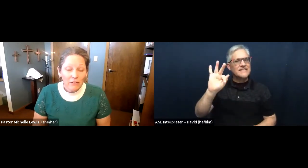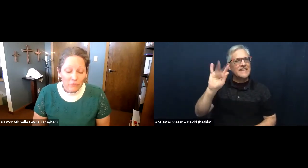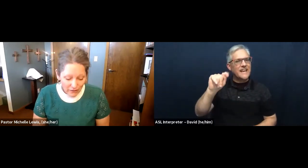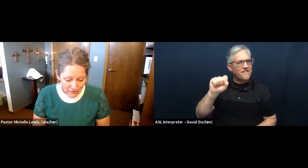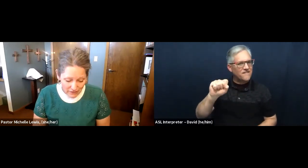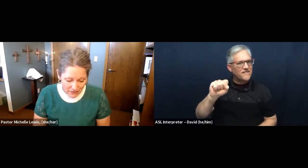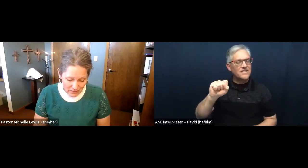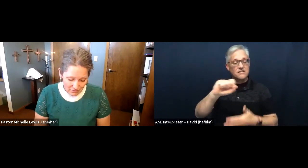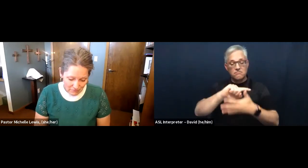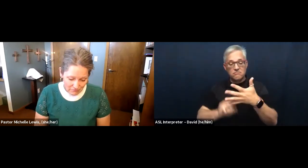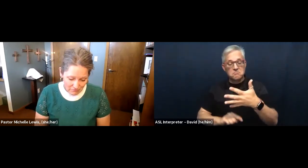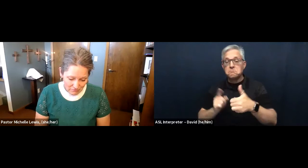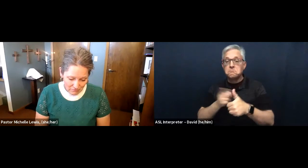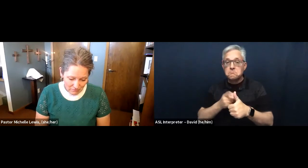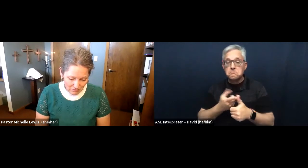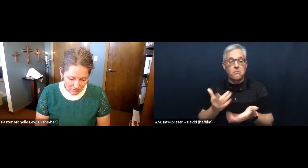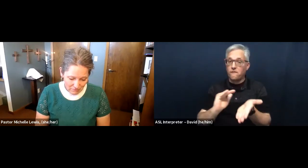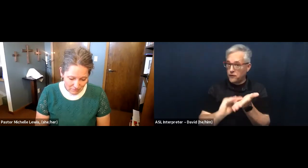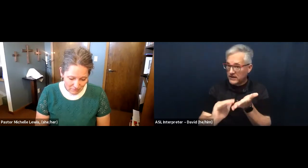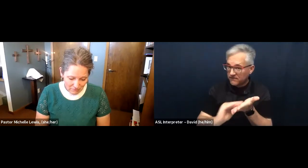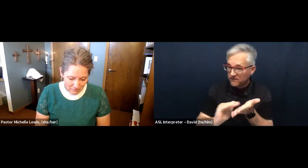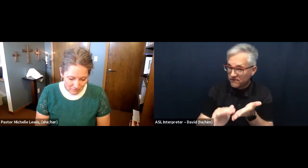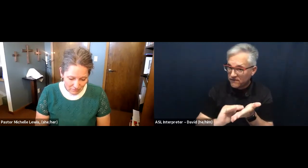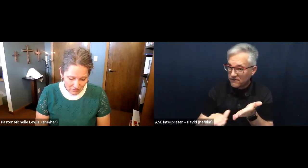Gifts like forgiveness.